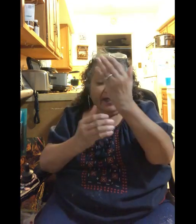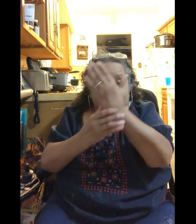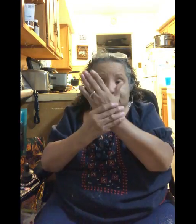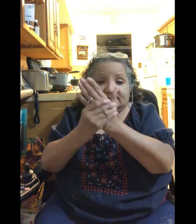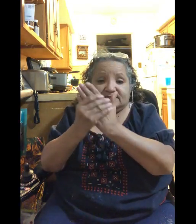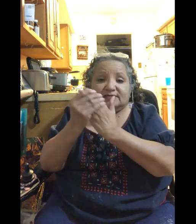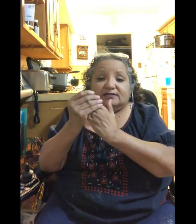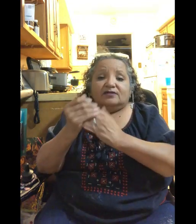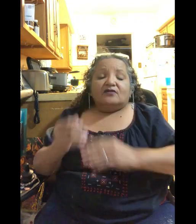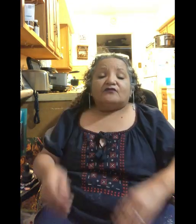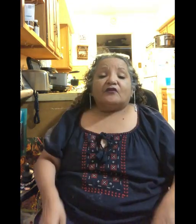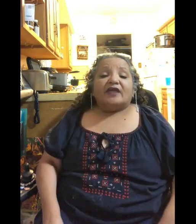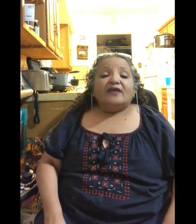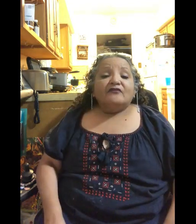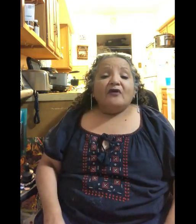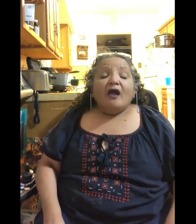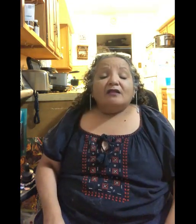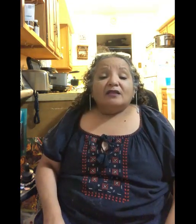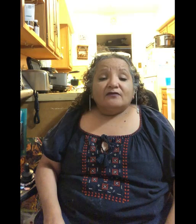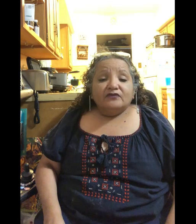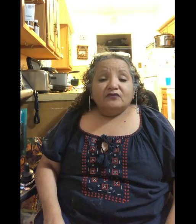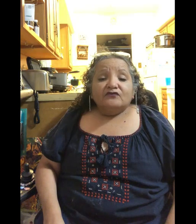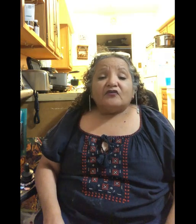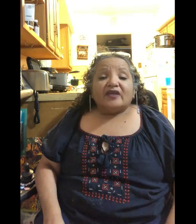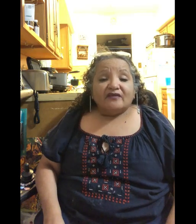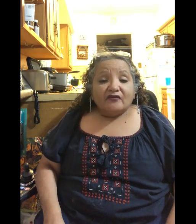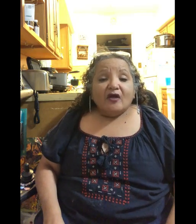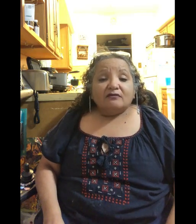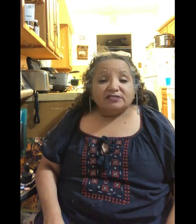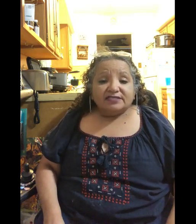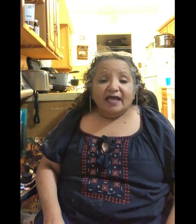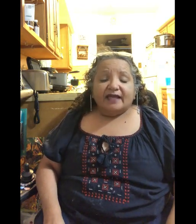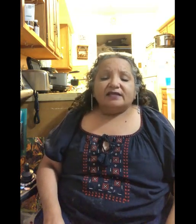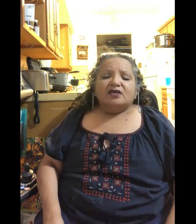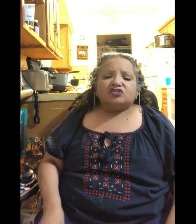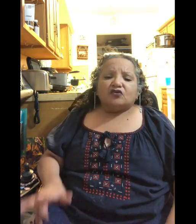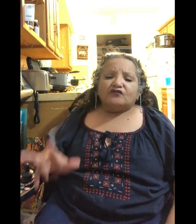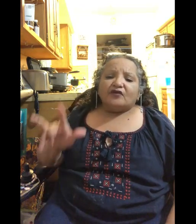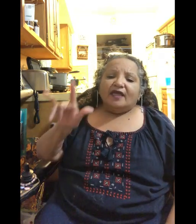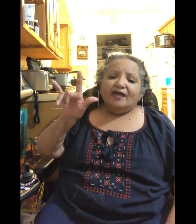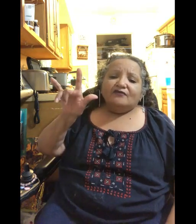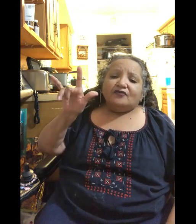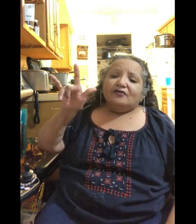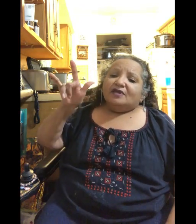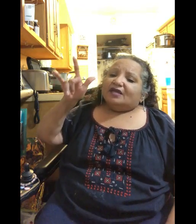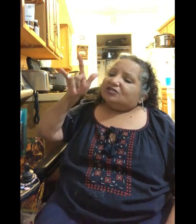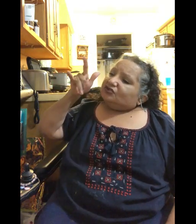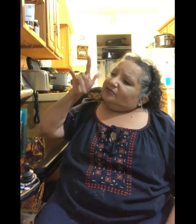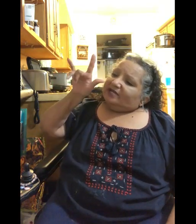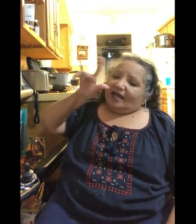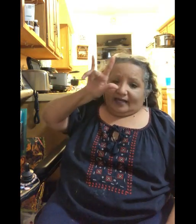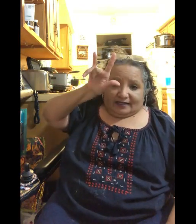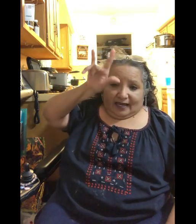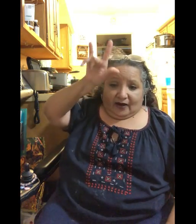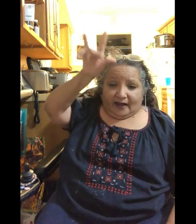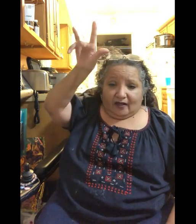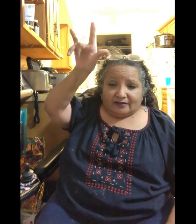hands. Forever I'll love you, forever I'll stand. So forever, it's going to be like I call this